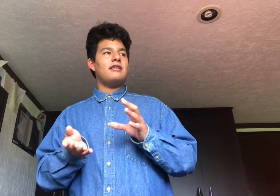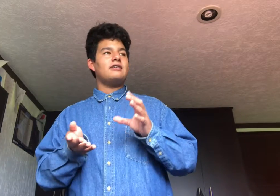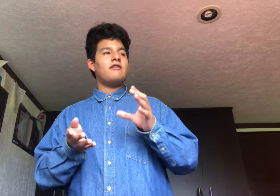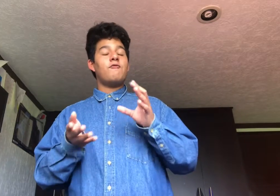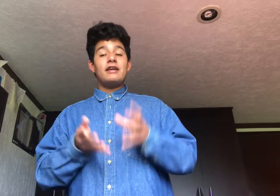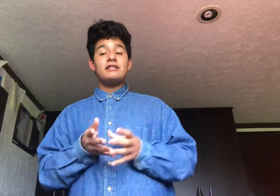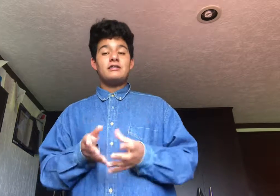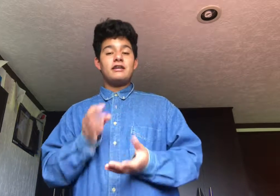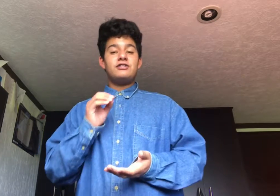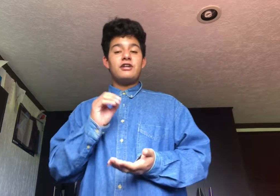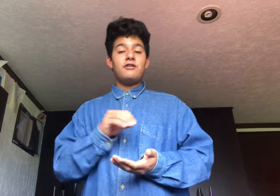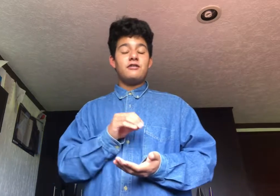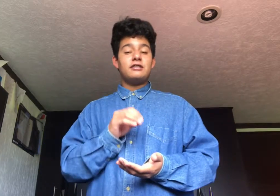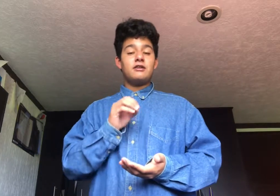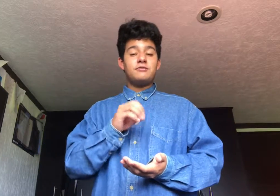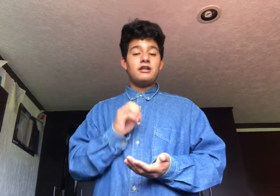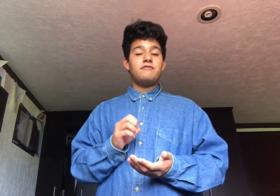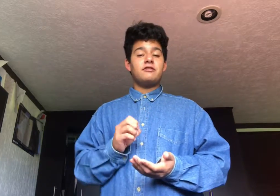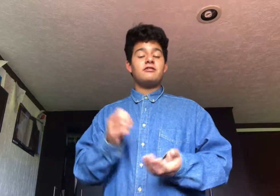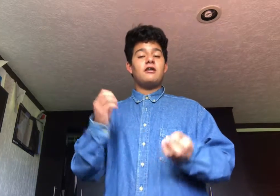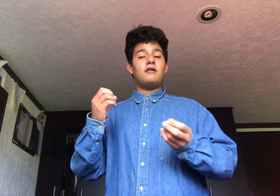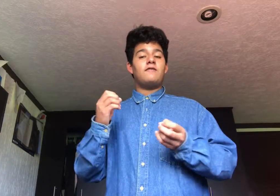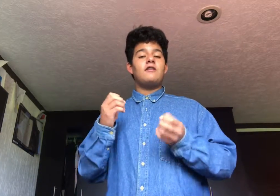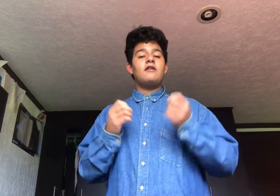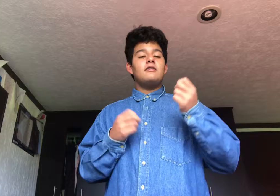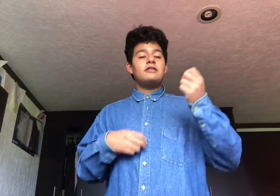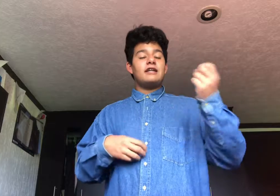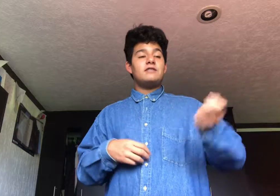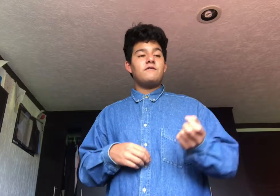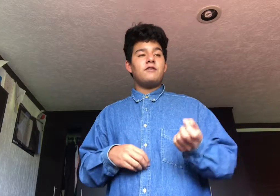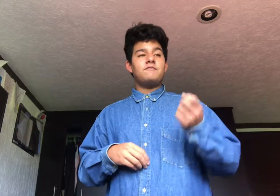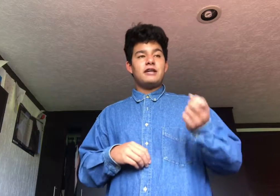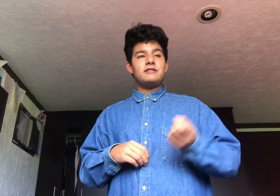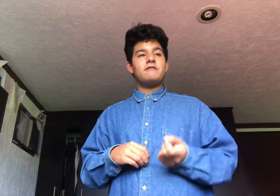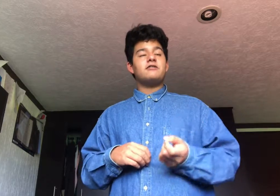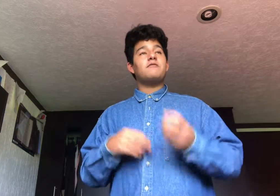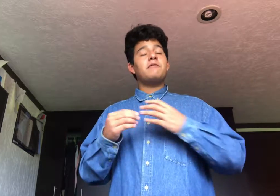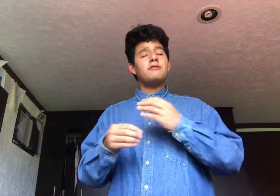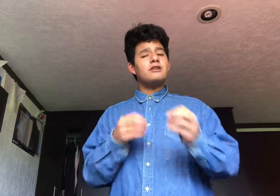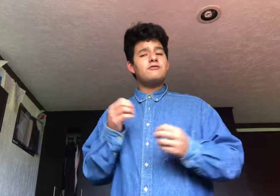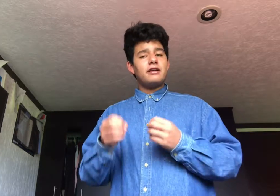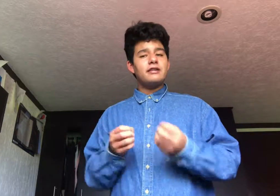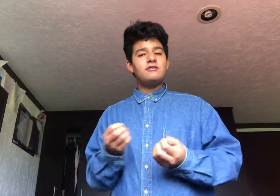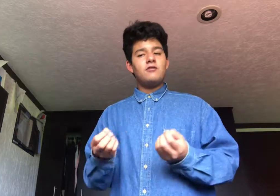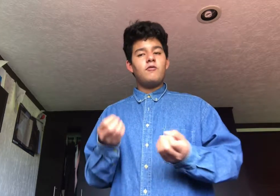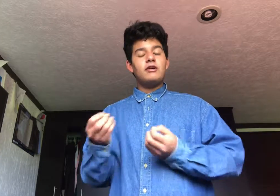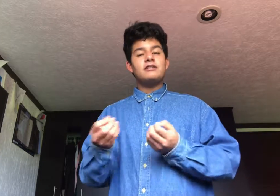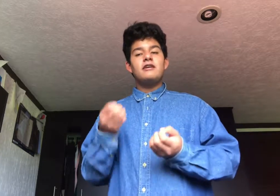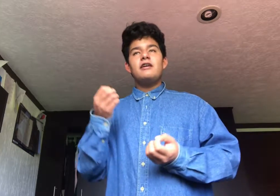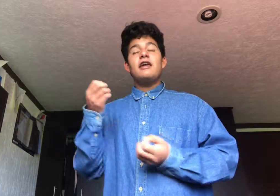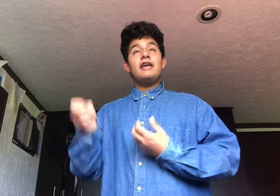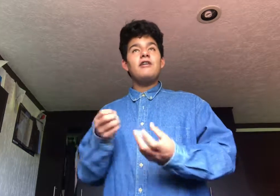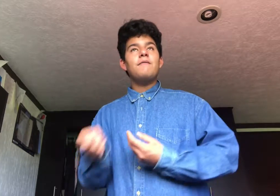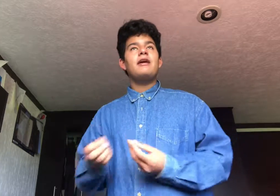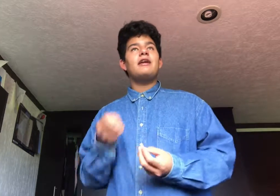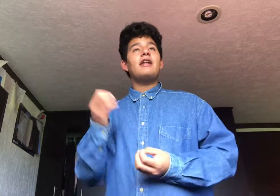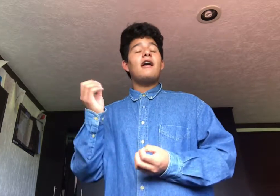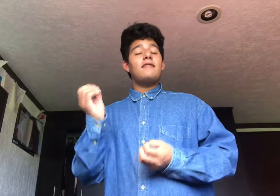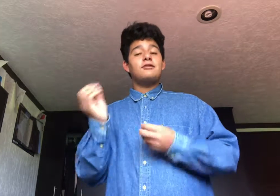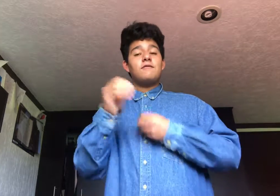the weakest subgenres of science fiction. But people are trying to always innovate and add some